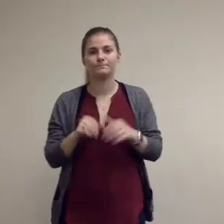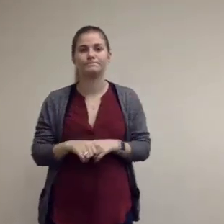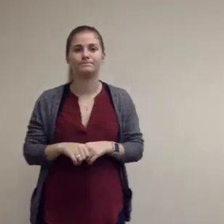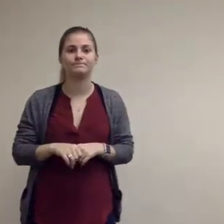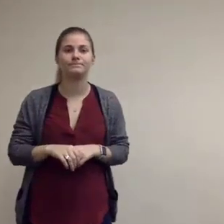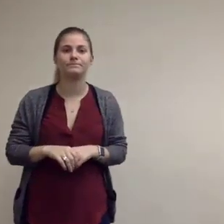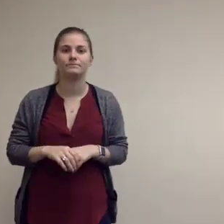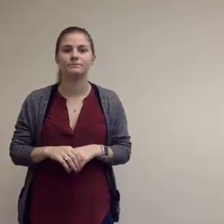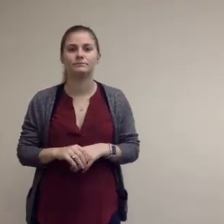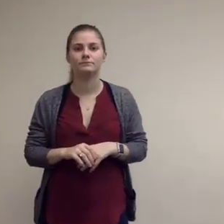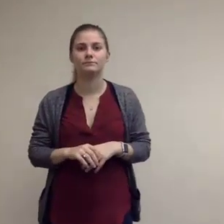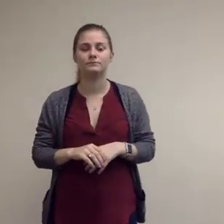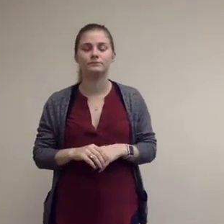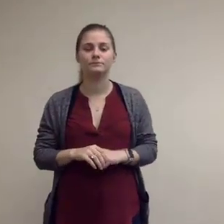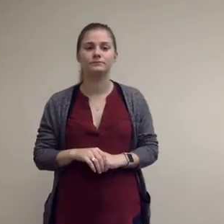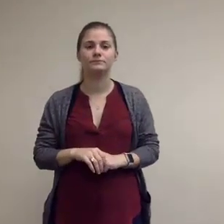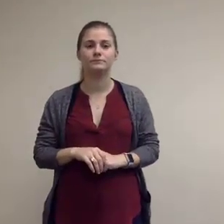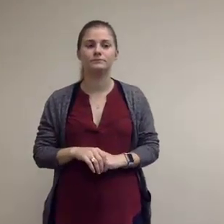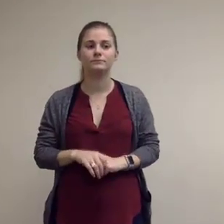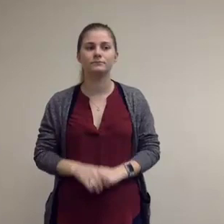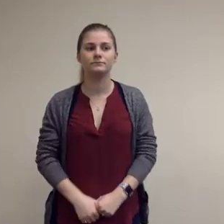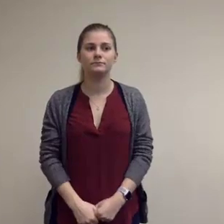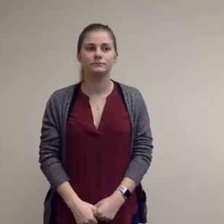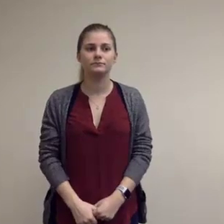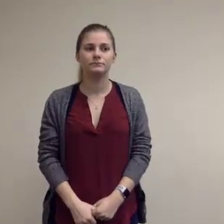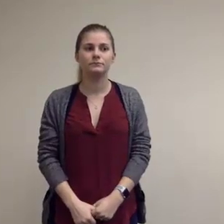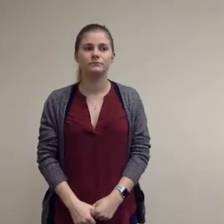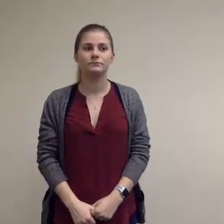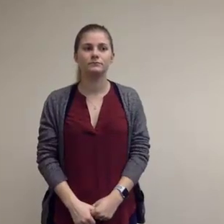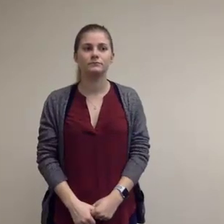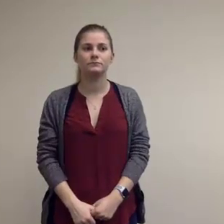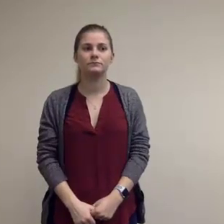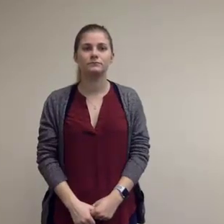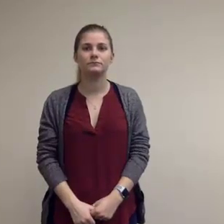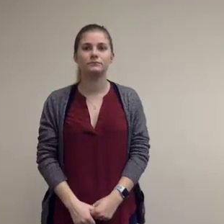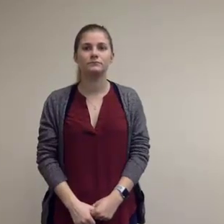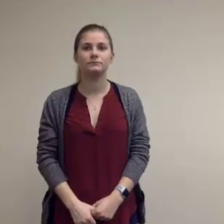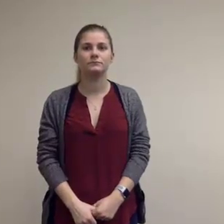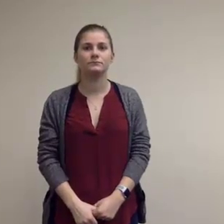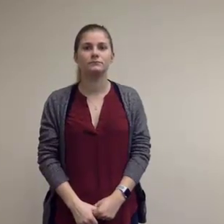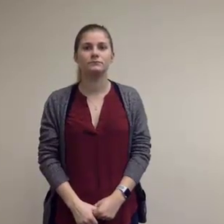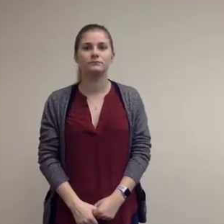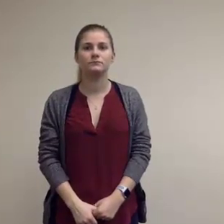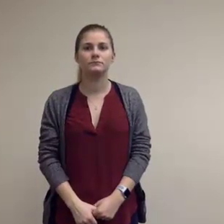around what my horoscope said. On the other hand, when you get something that's very close, like the